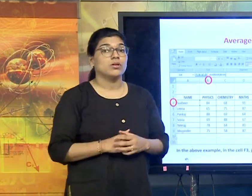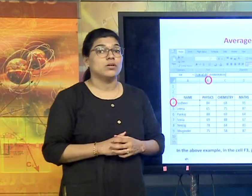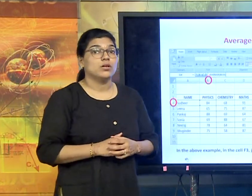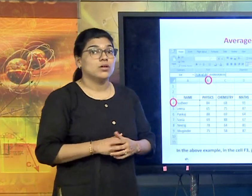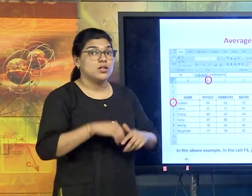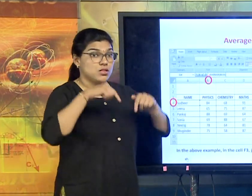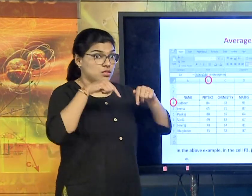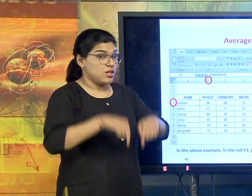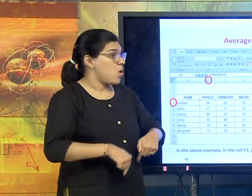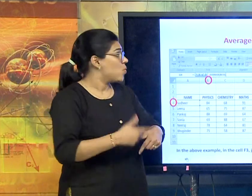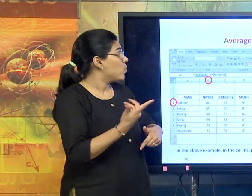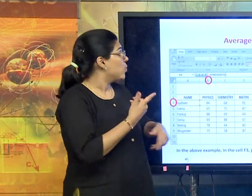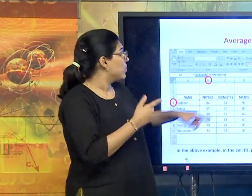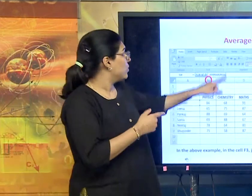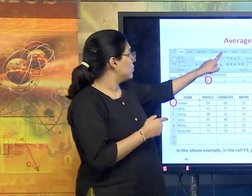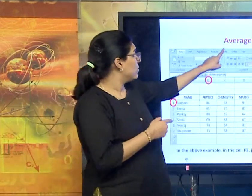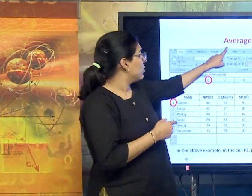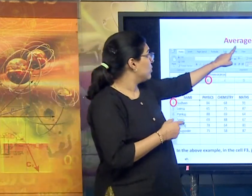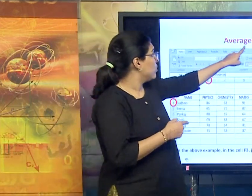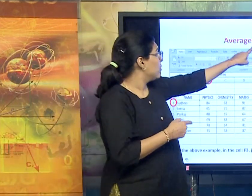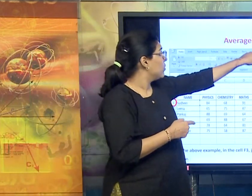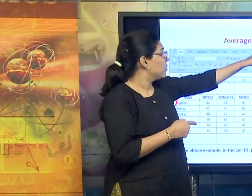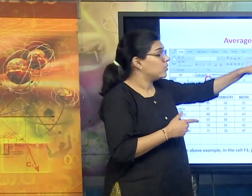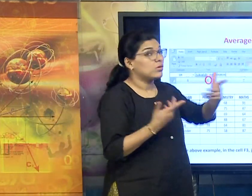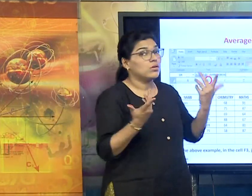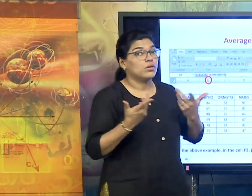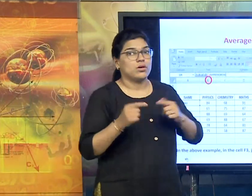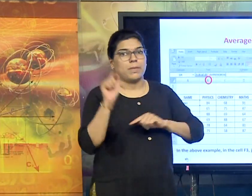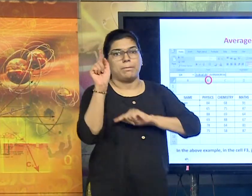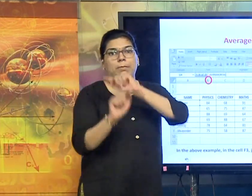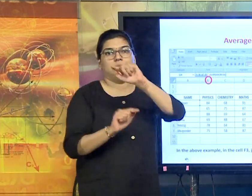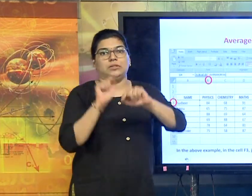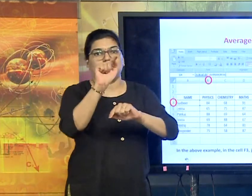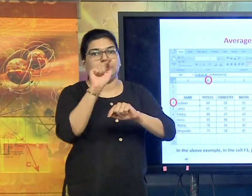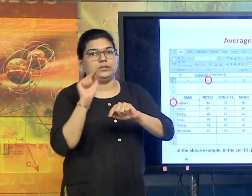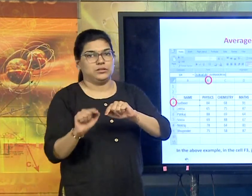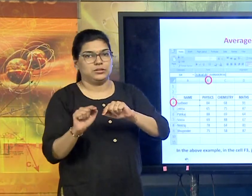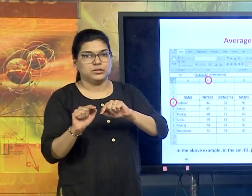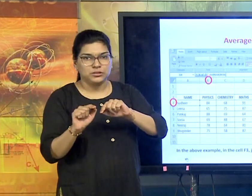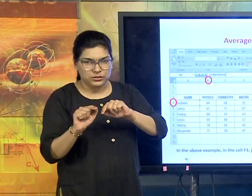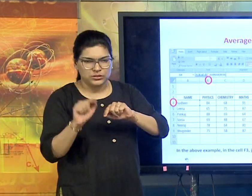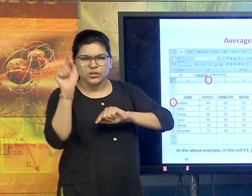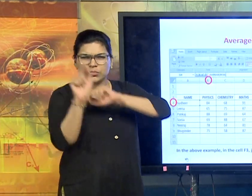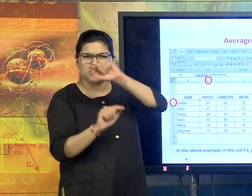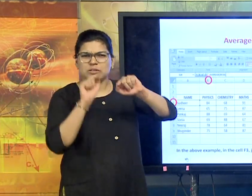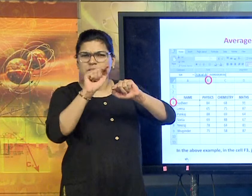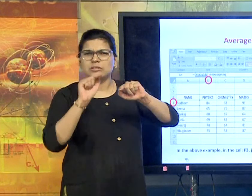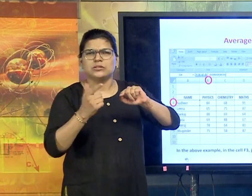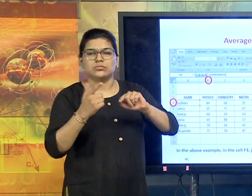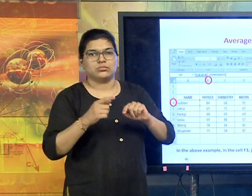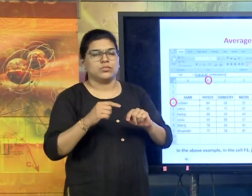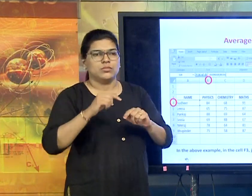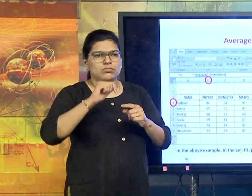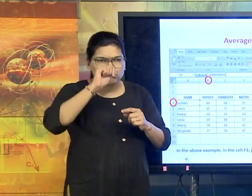Now here we are going to use this average function. This is used for